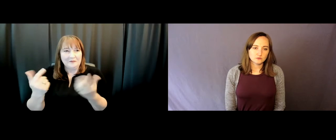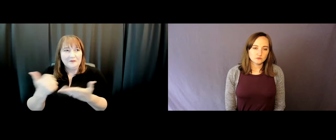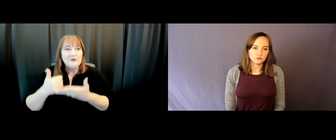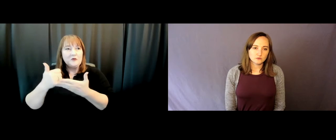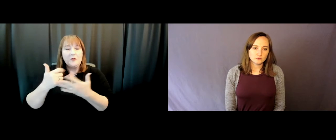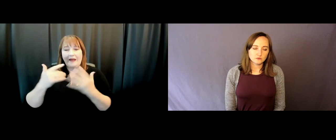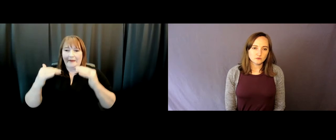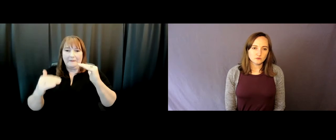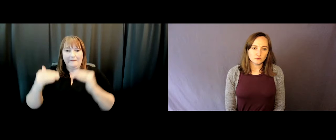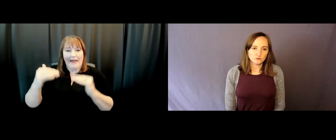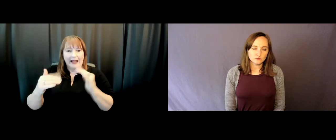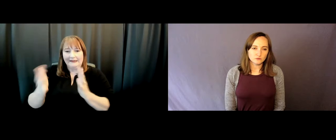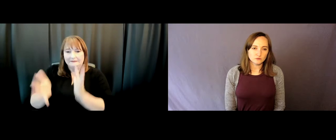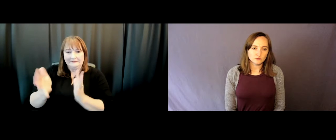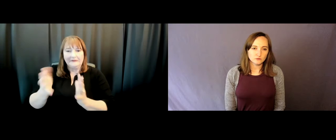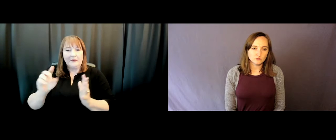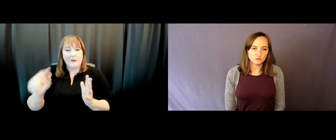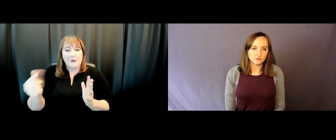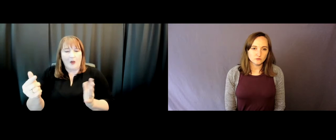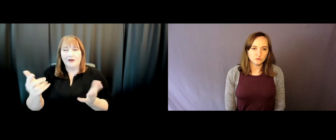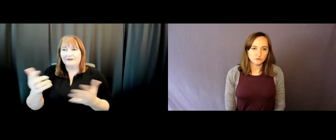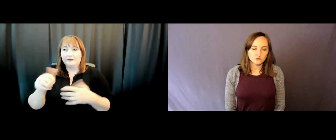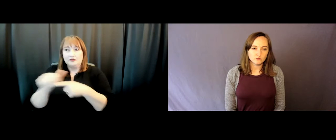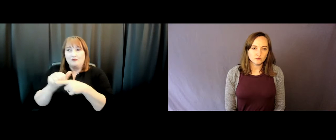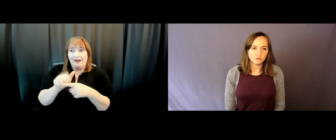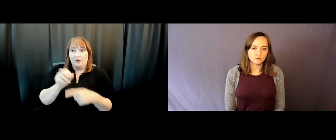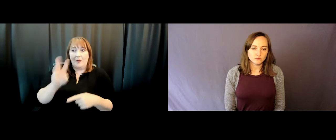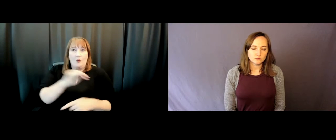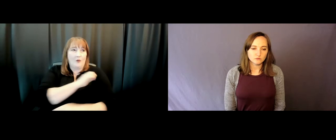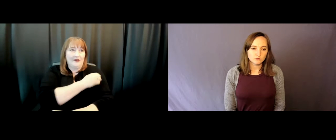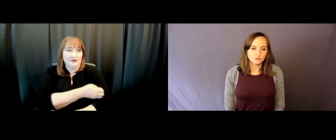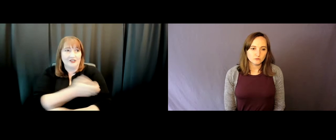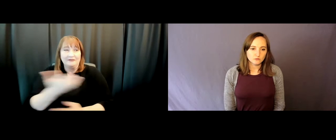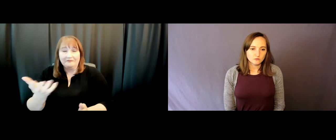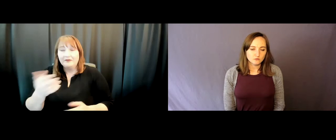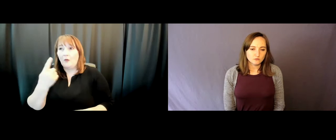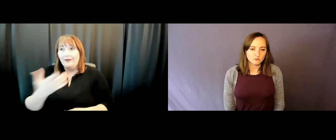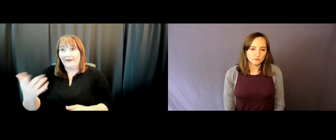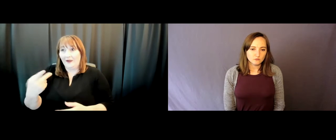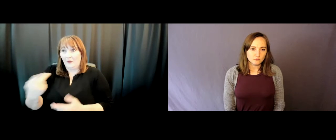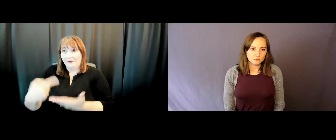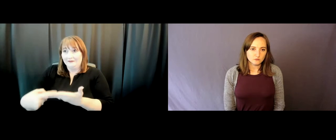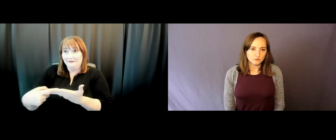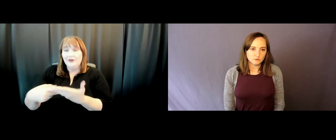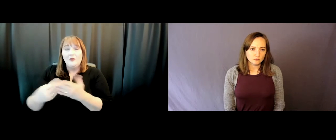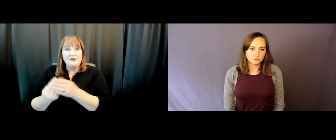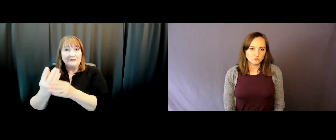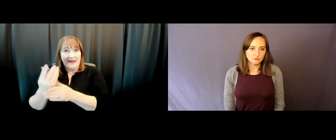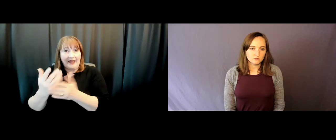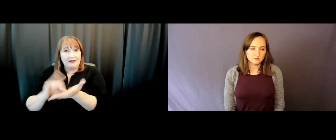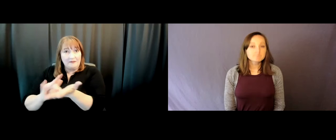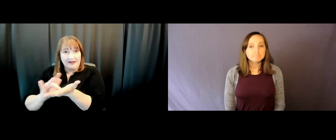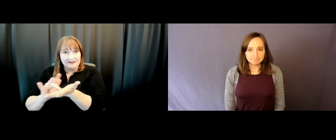balance the dog's energy, the trainer's energy. I know one thing we had talked about was plant medicine.